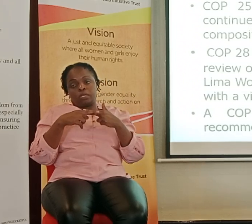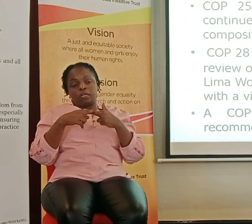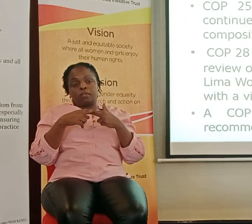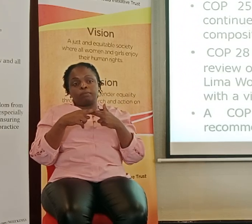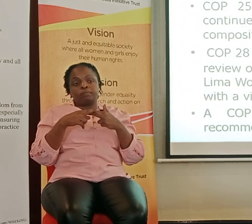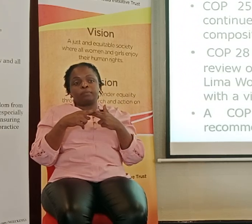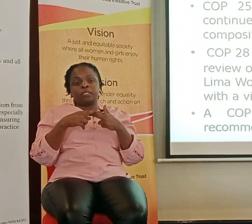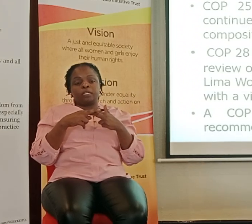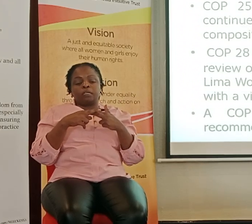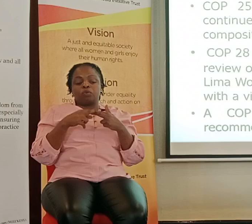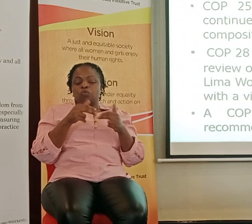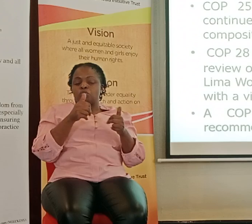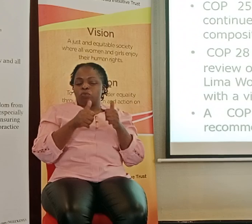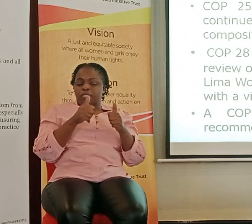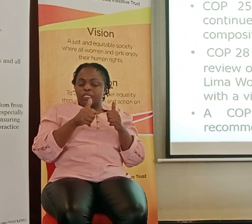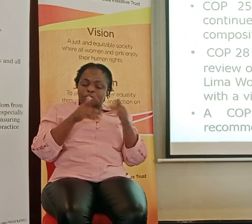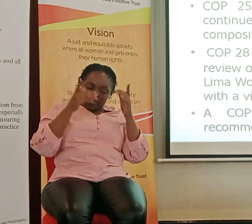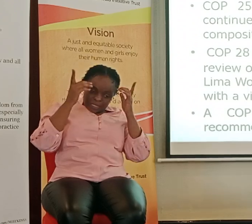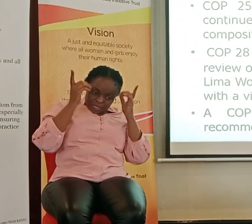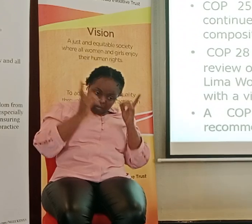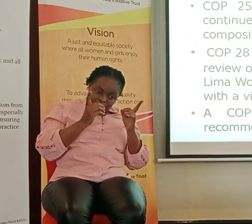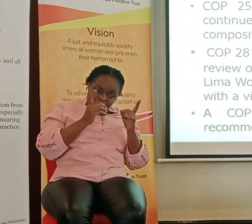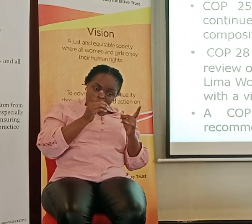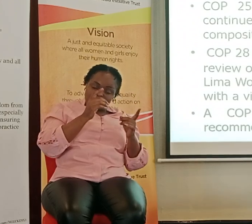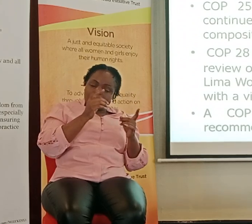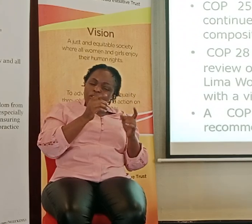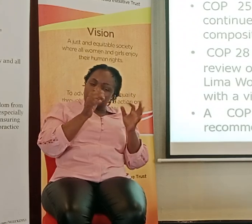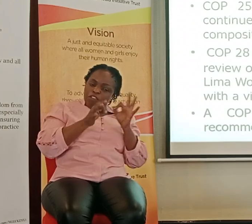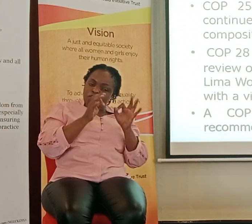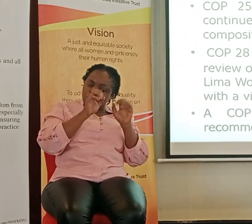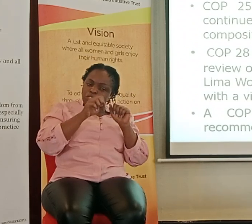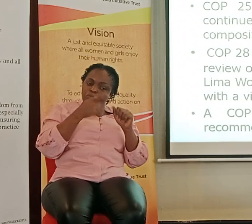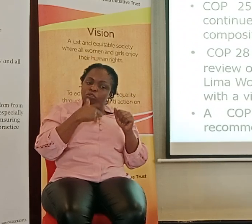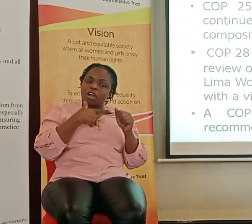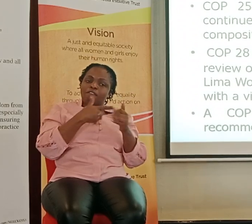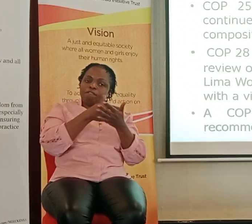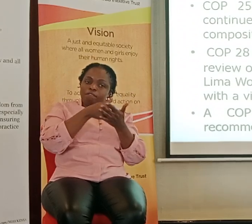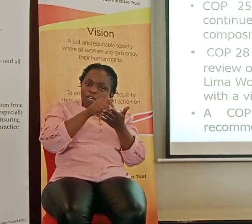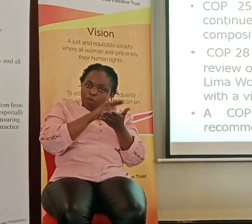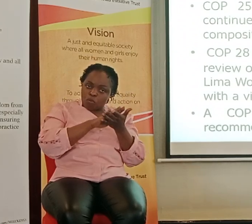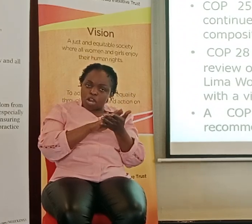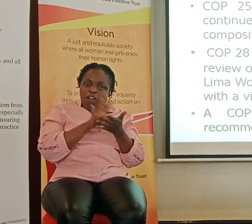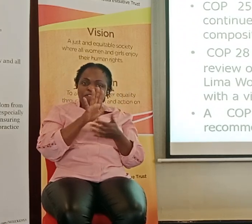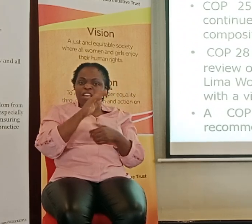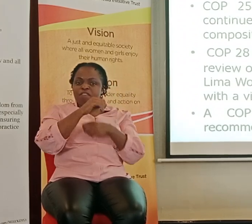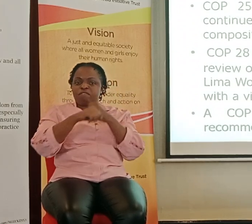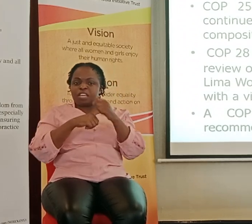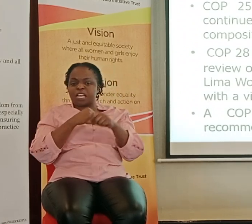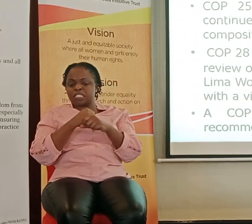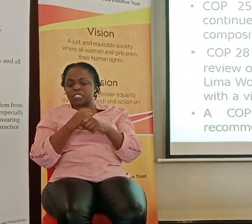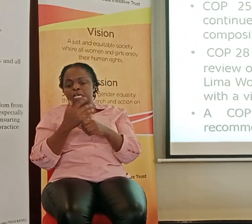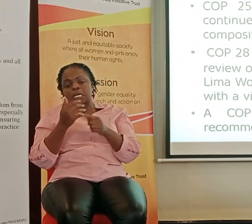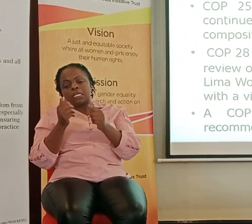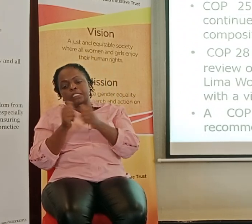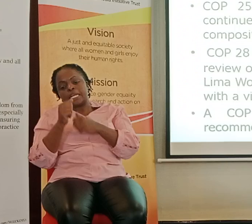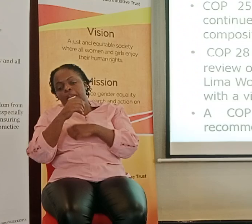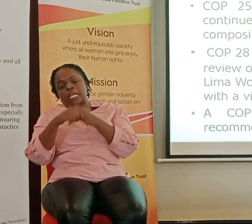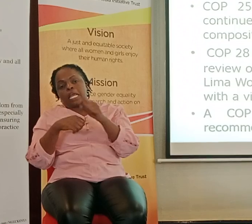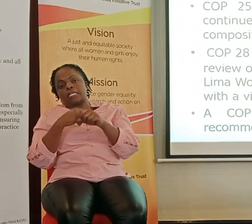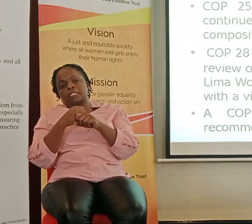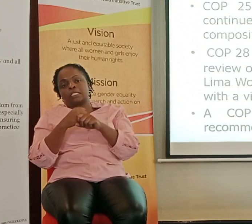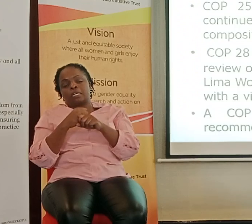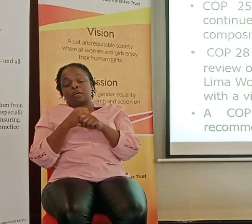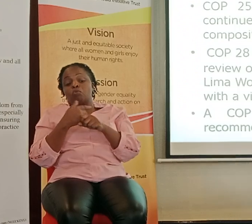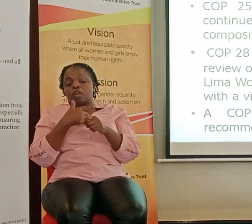resulting into a decision as to whether we have another framework of either 5 years or 10 years. There are proposals to have a 10-year program